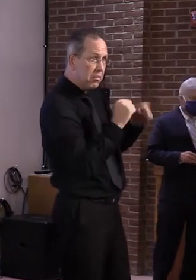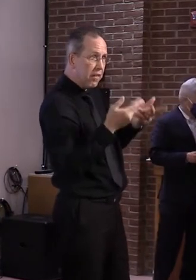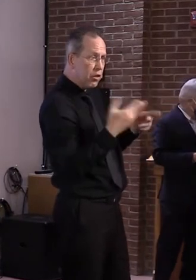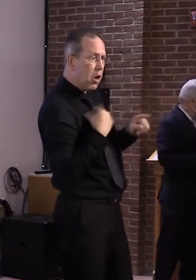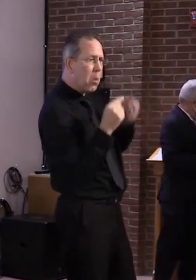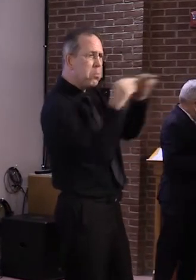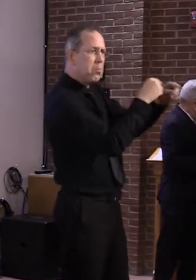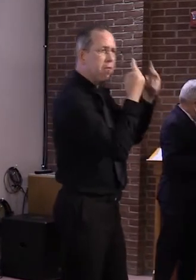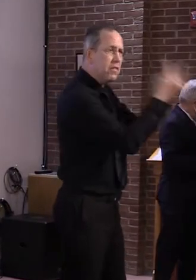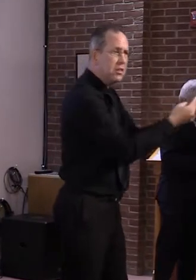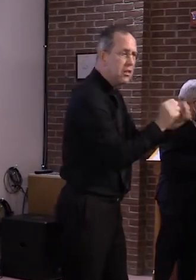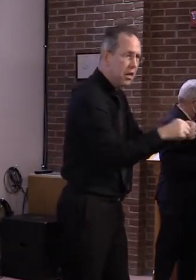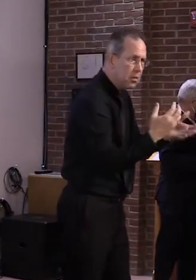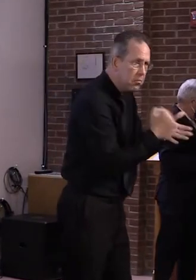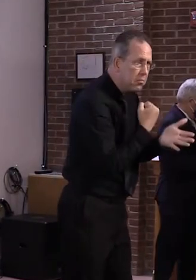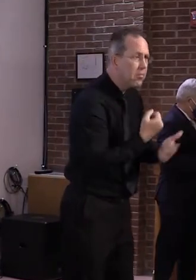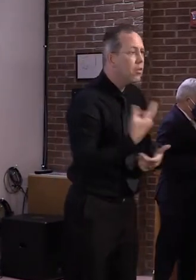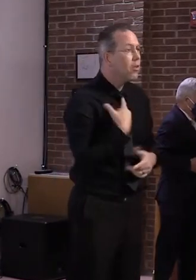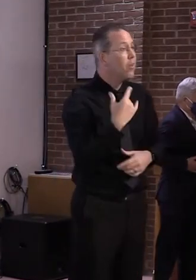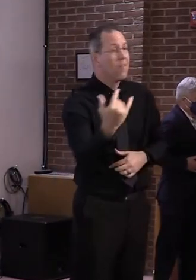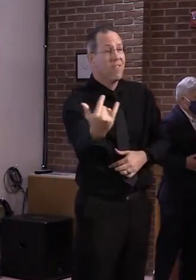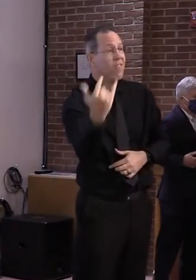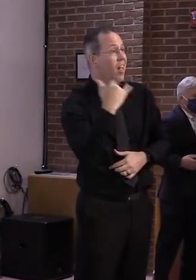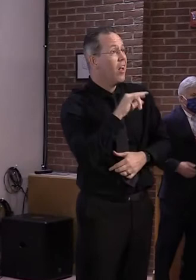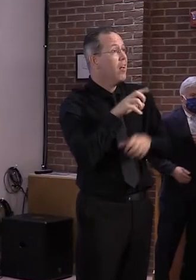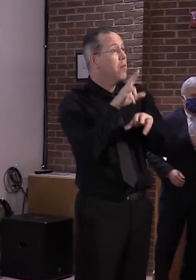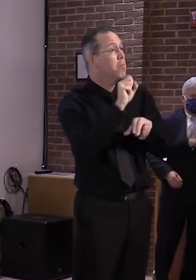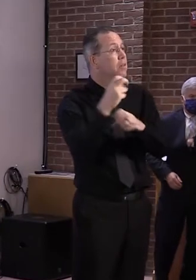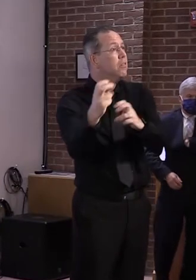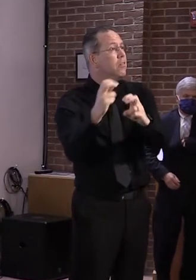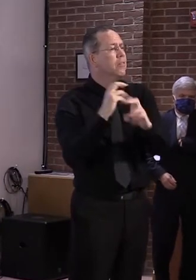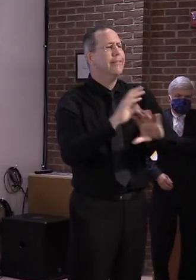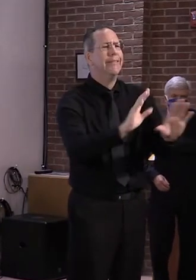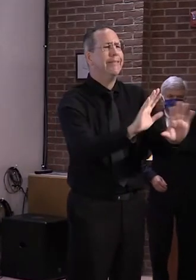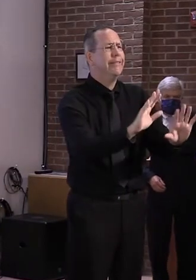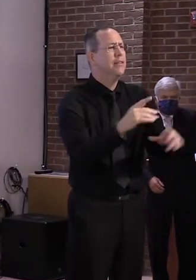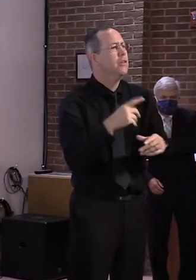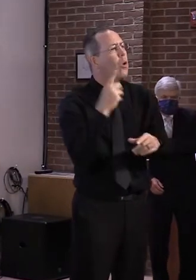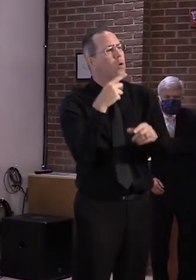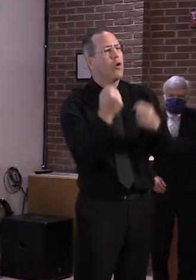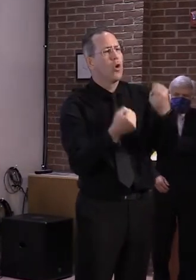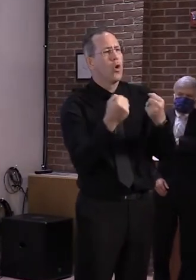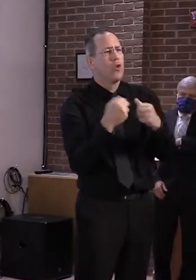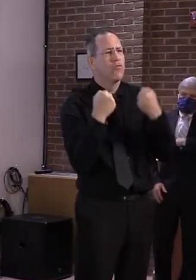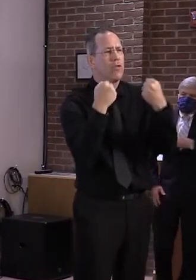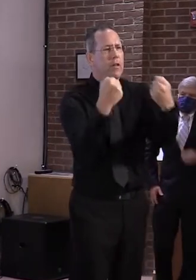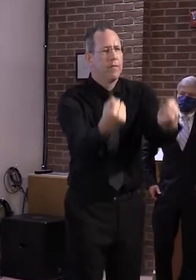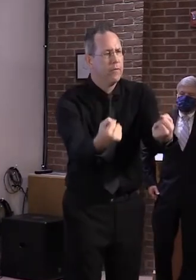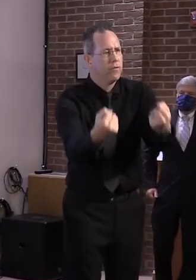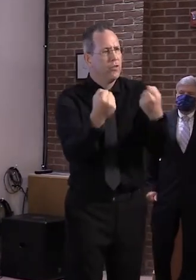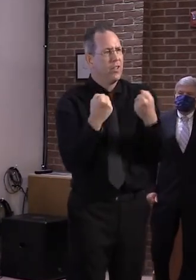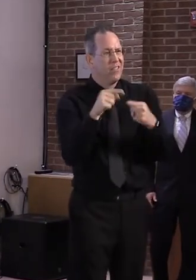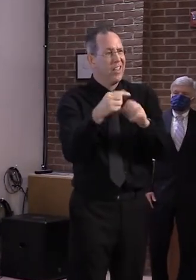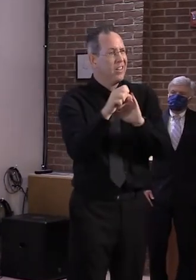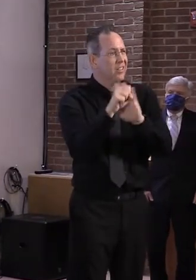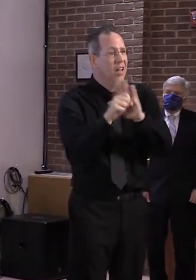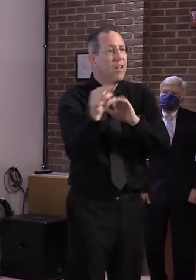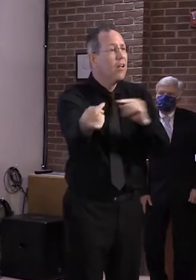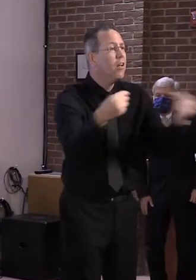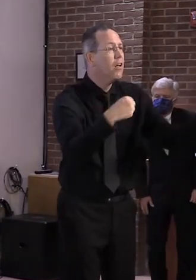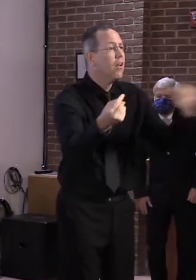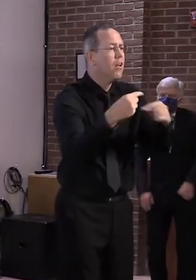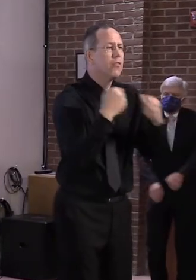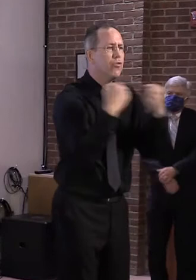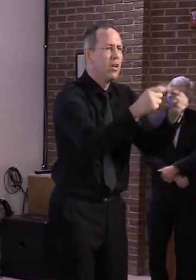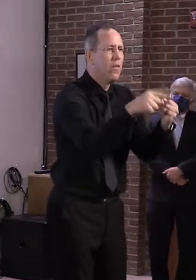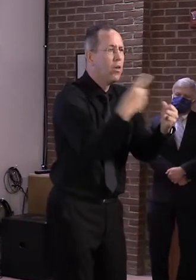only if they drive here on their own. By welcoming people from low-risk counties, we can help support